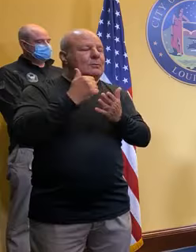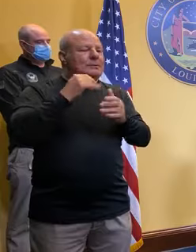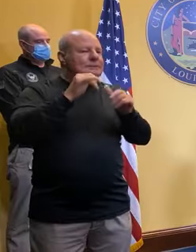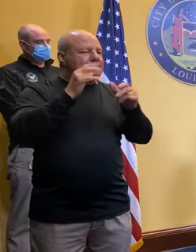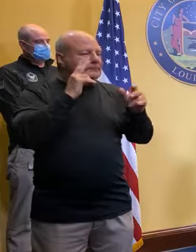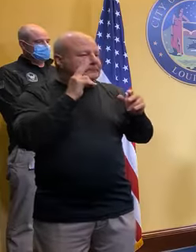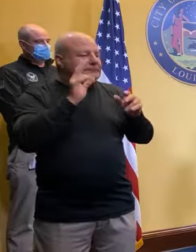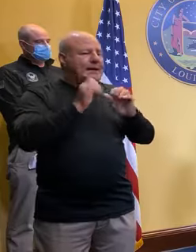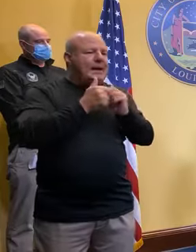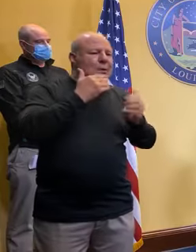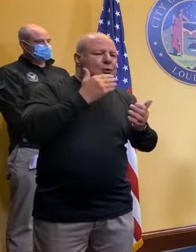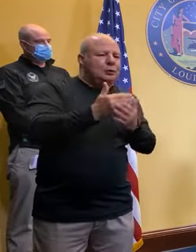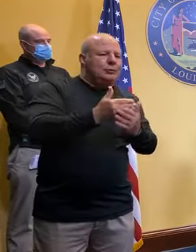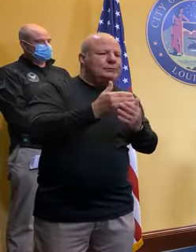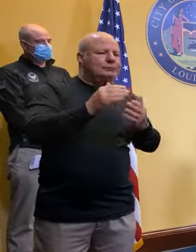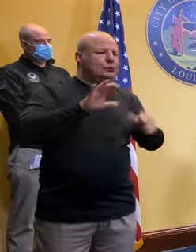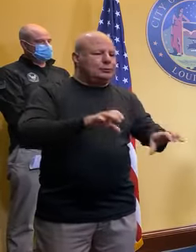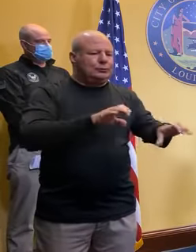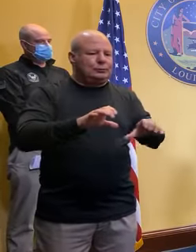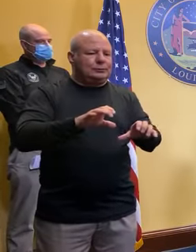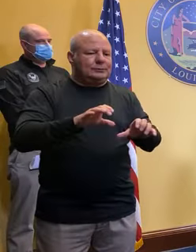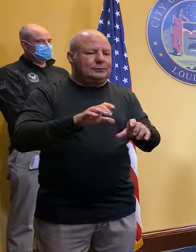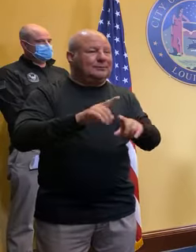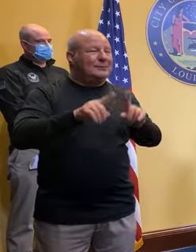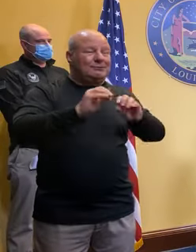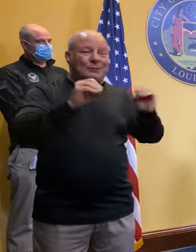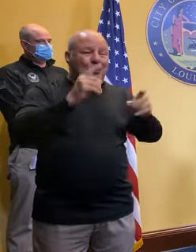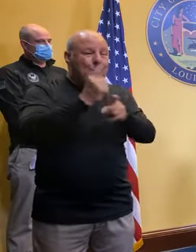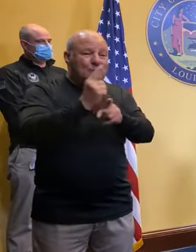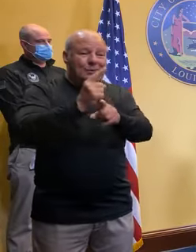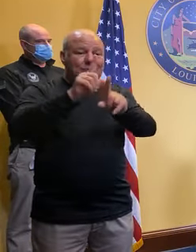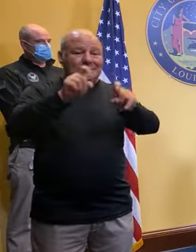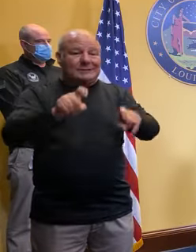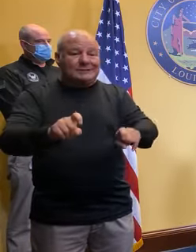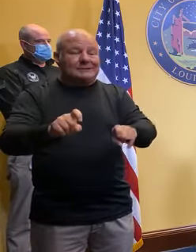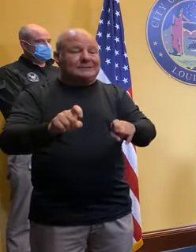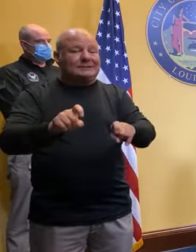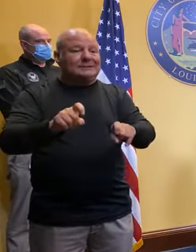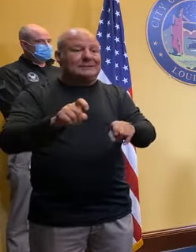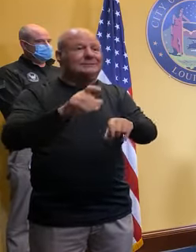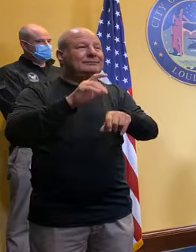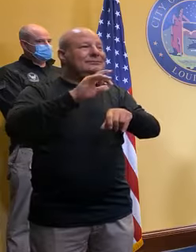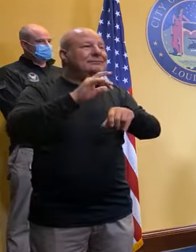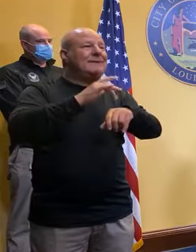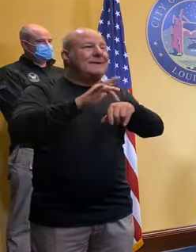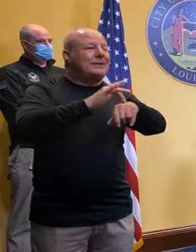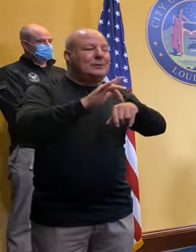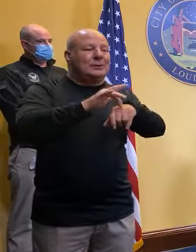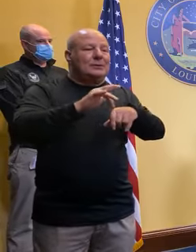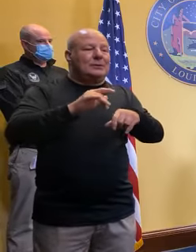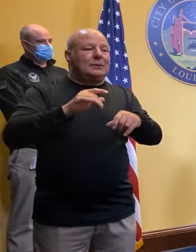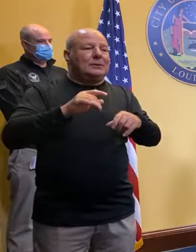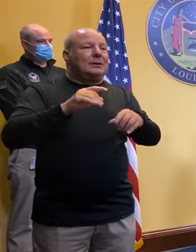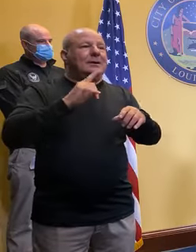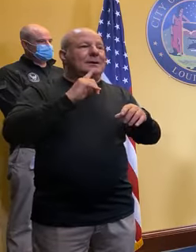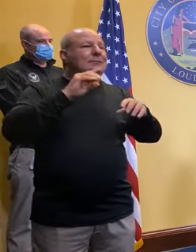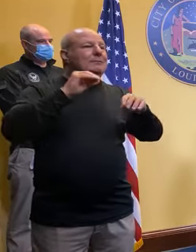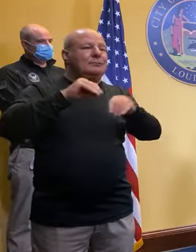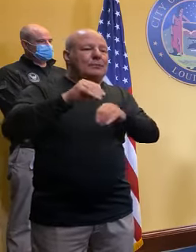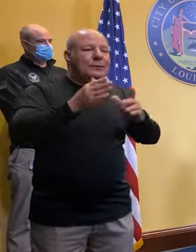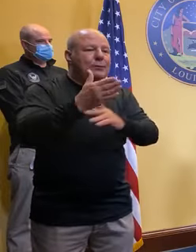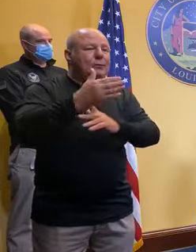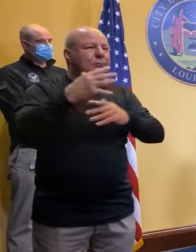how well we're doing. So without having proper testing, sites available, as well as moving through